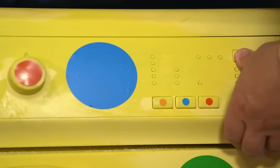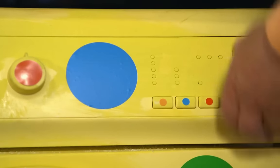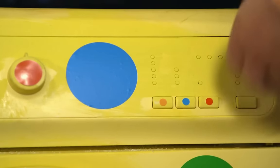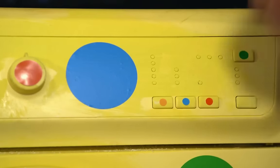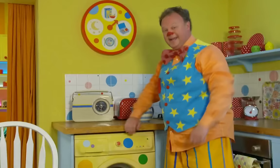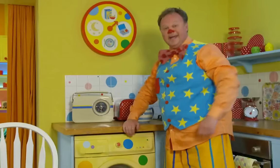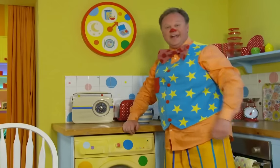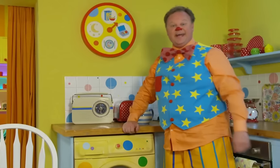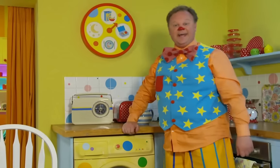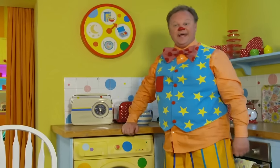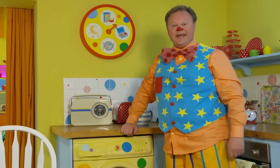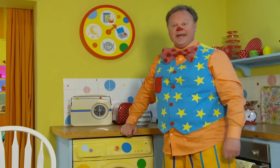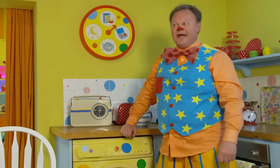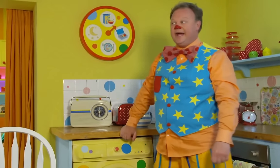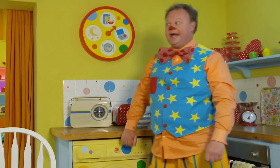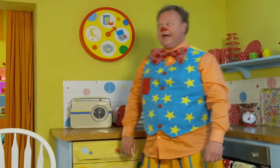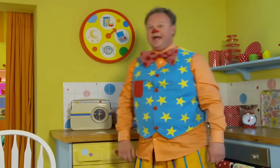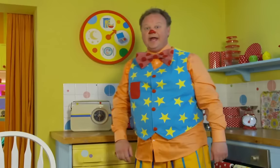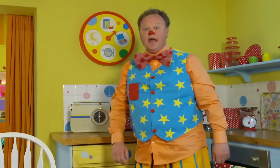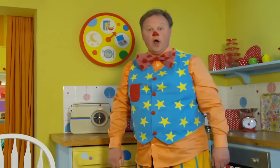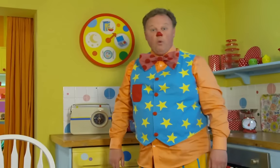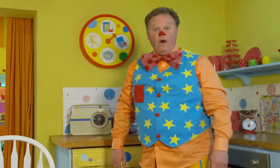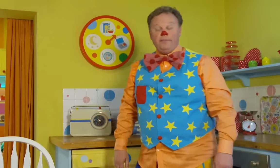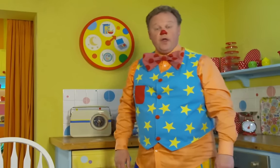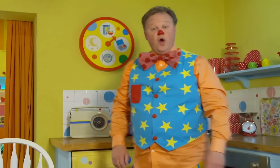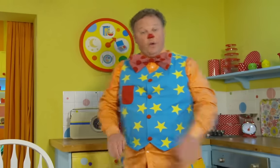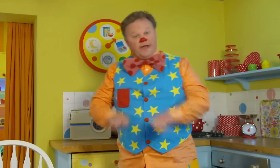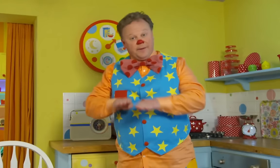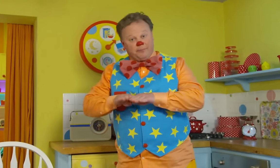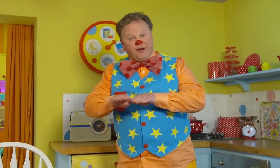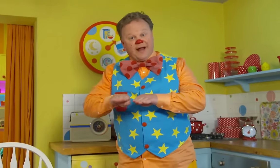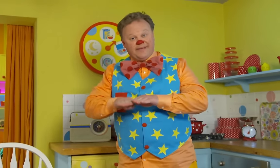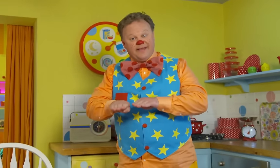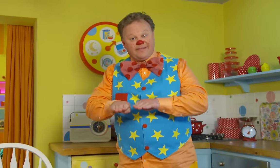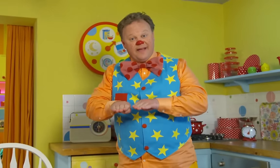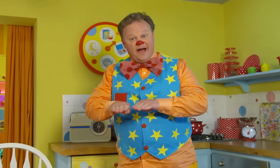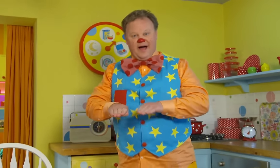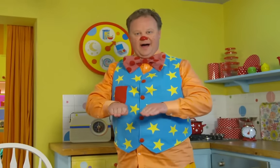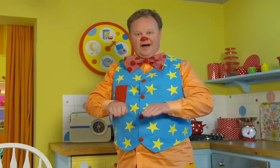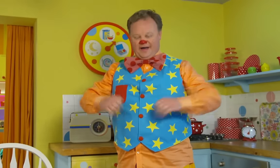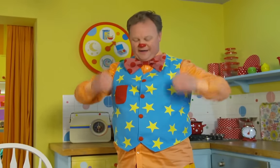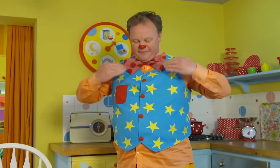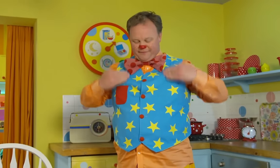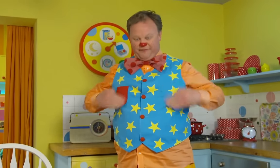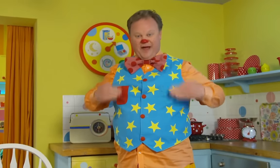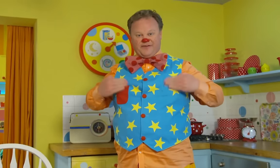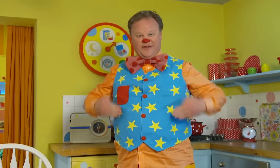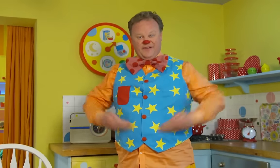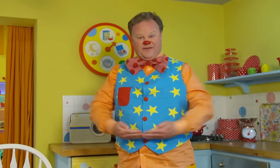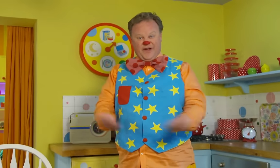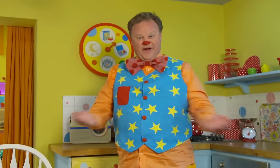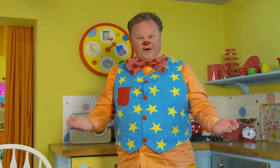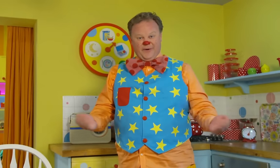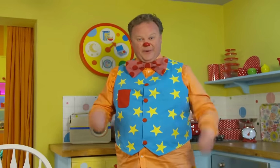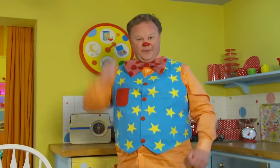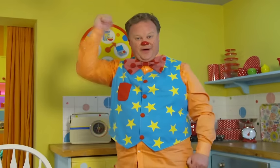What shall we do while we're waiting? Well, we can practice a fashion show.